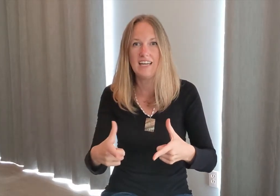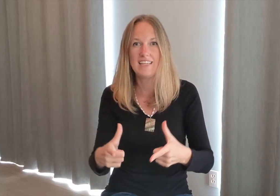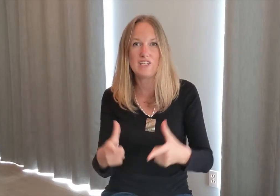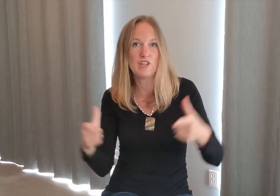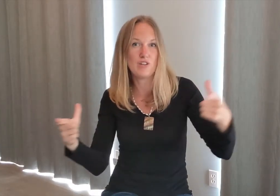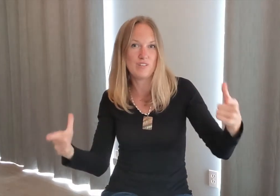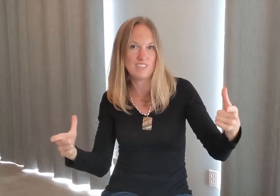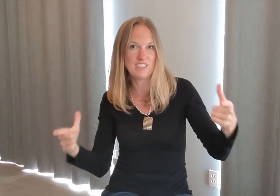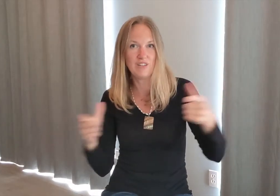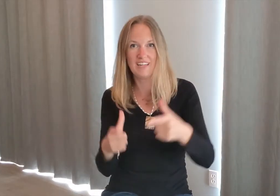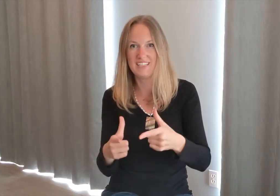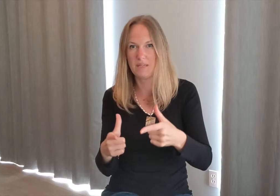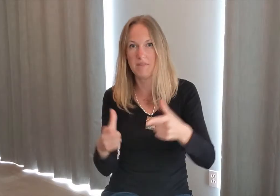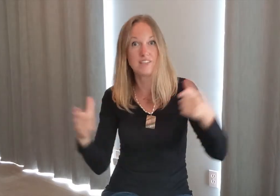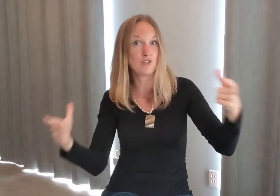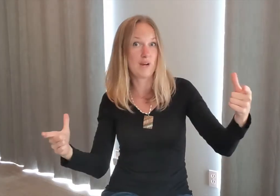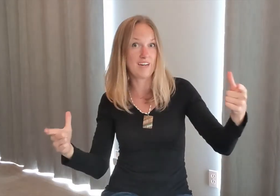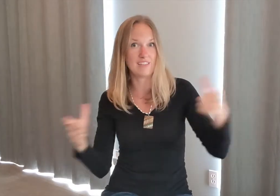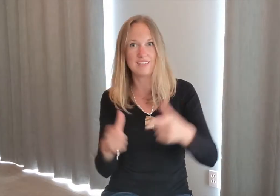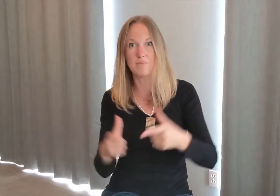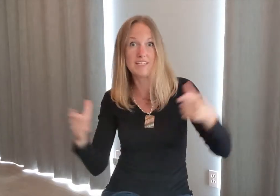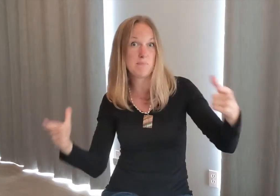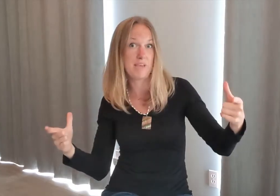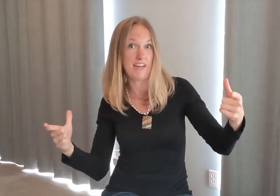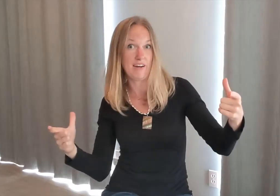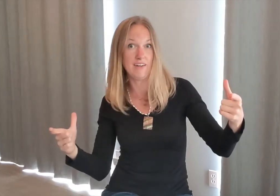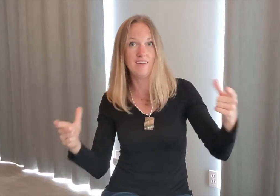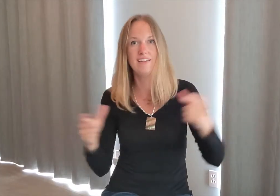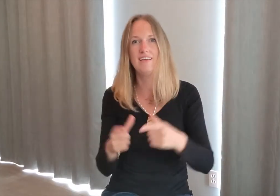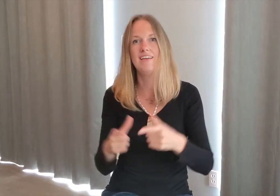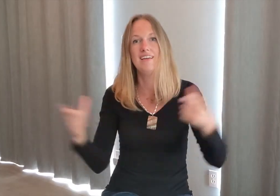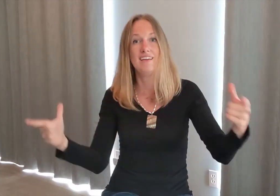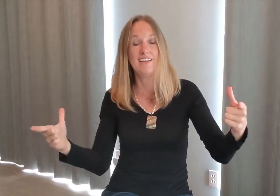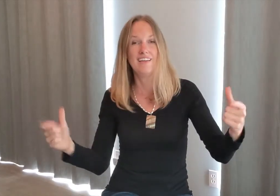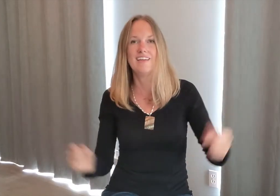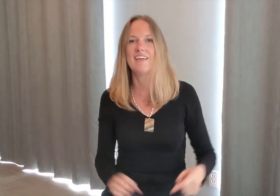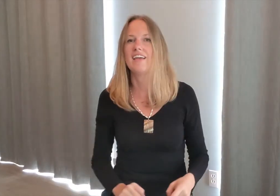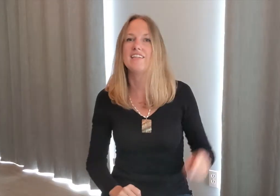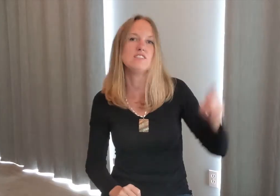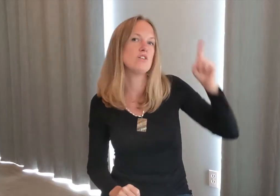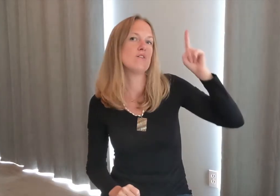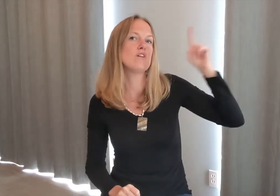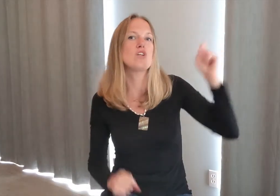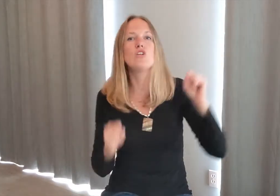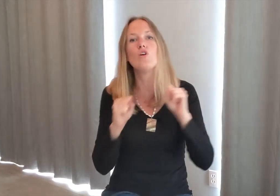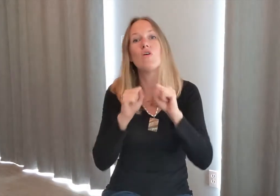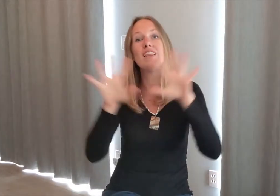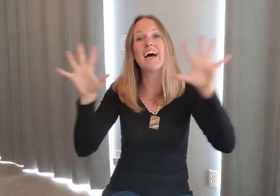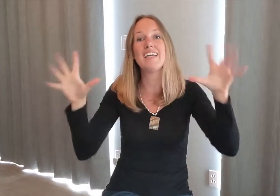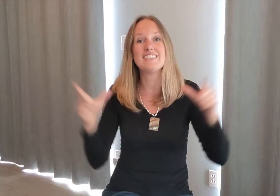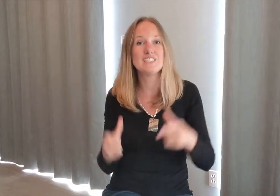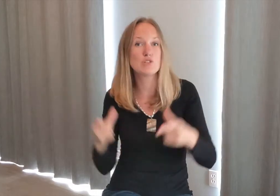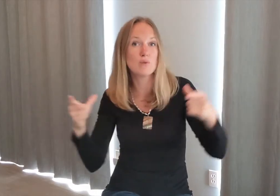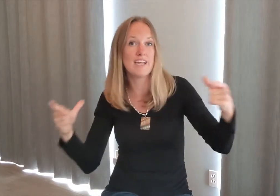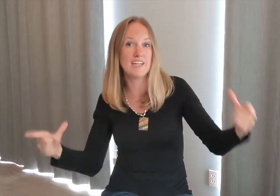then you show that something's greater, something's bigger. Okay, so your light is